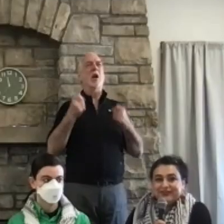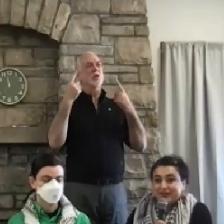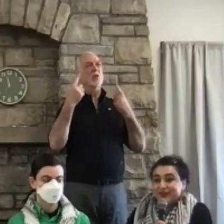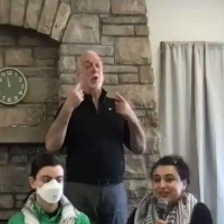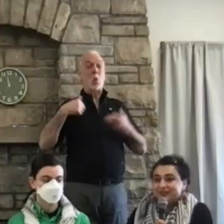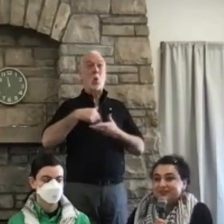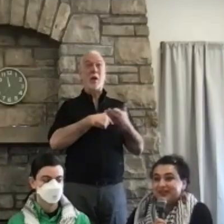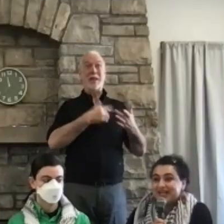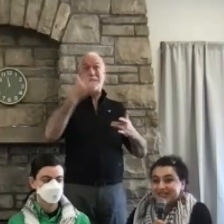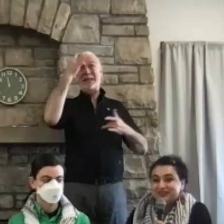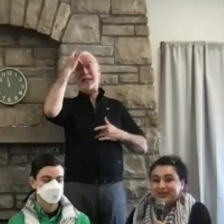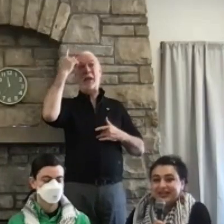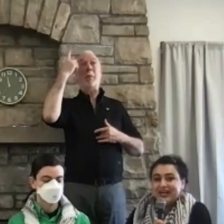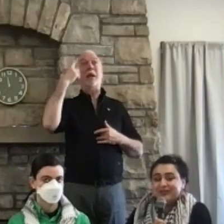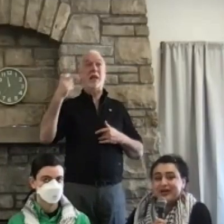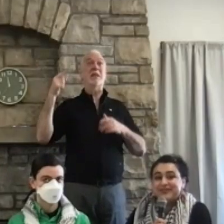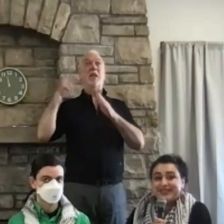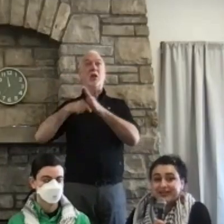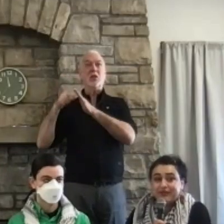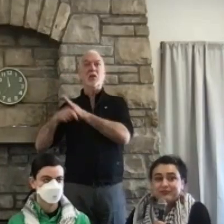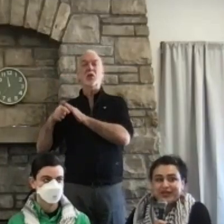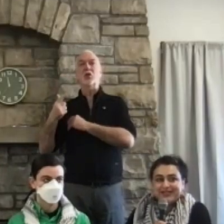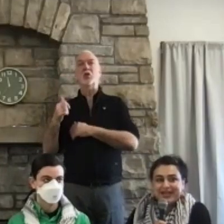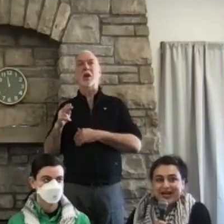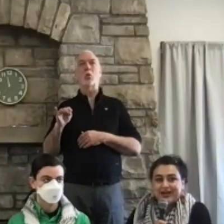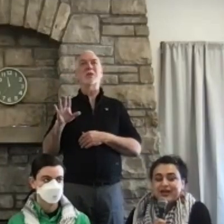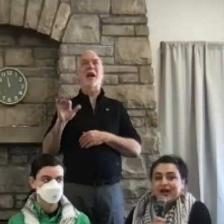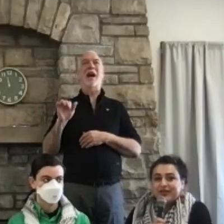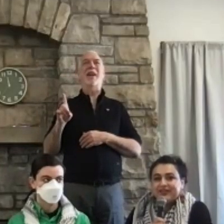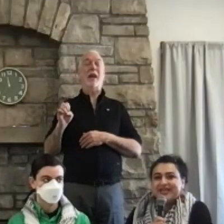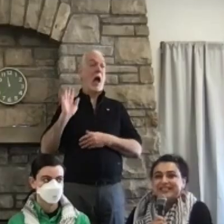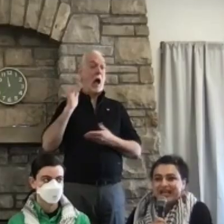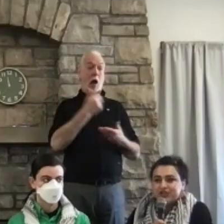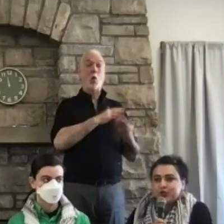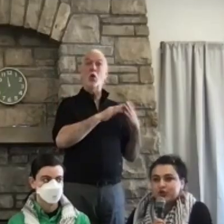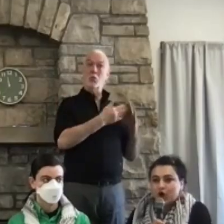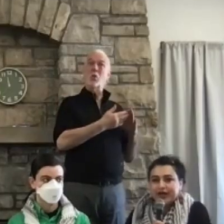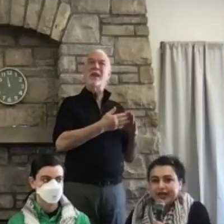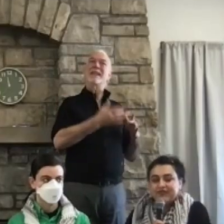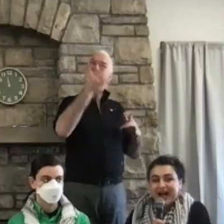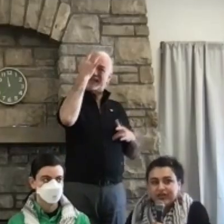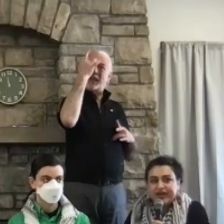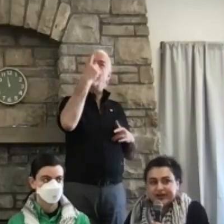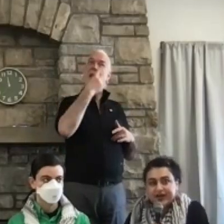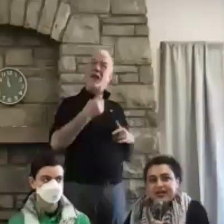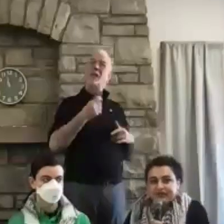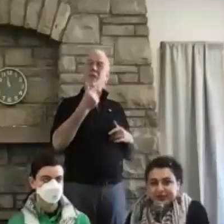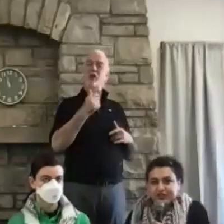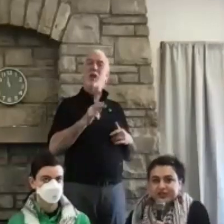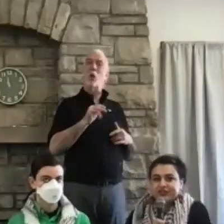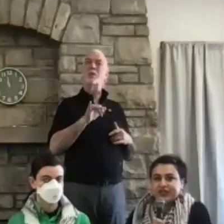are literally, as a community, have become sick from genocide. Other than the intentional targeting of